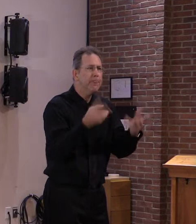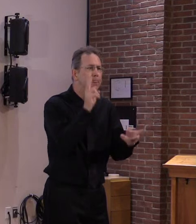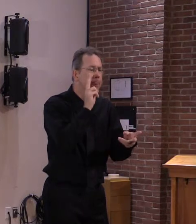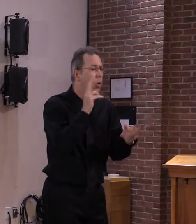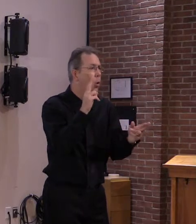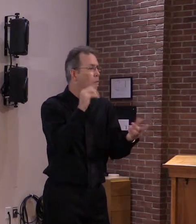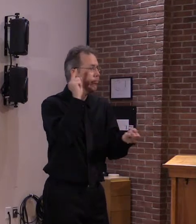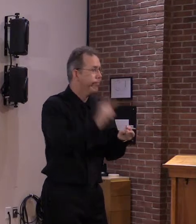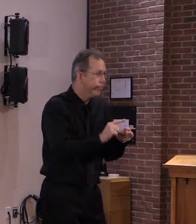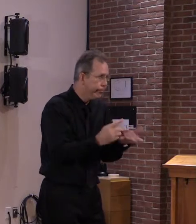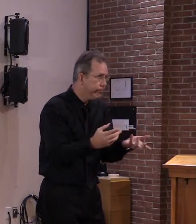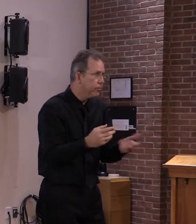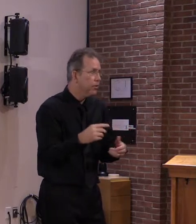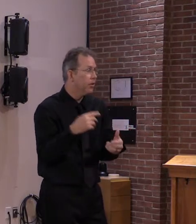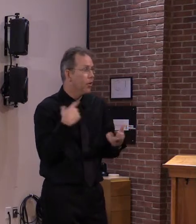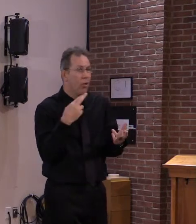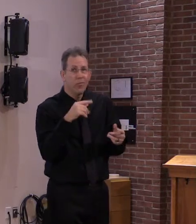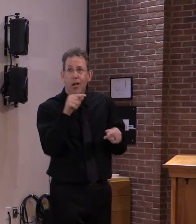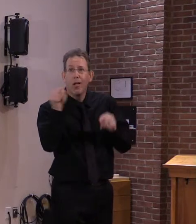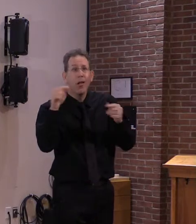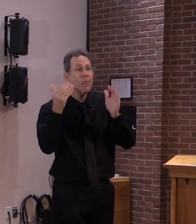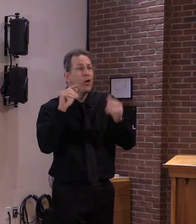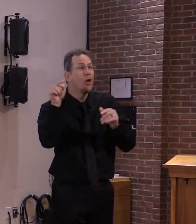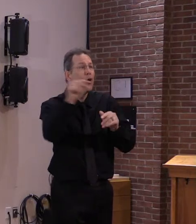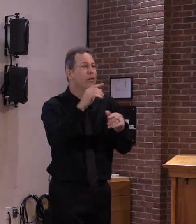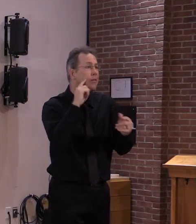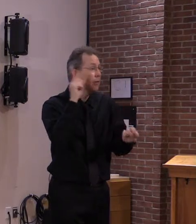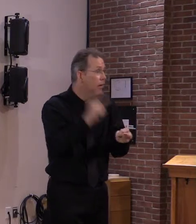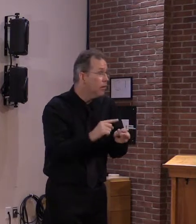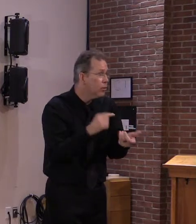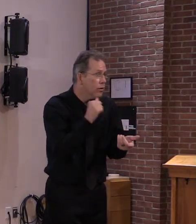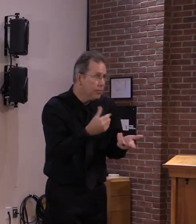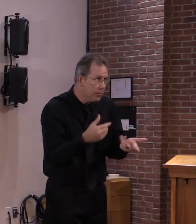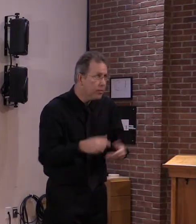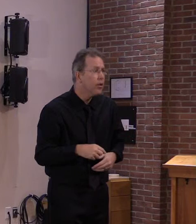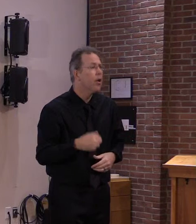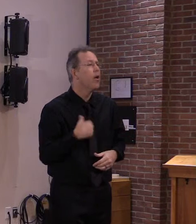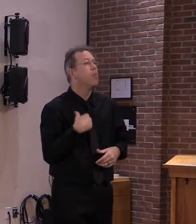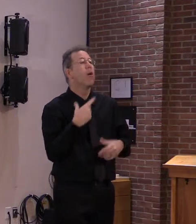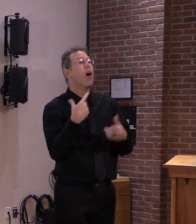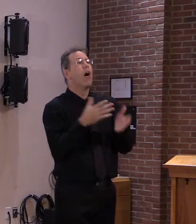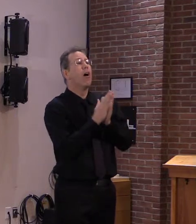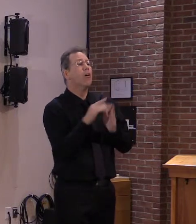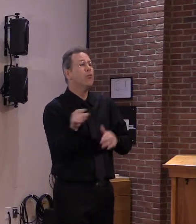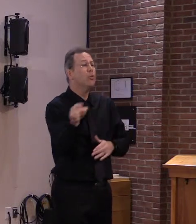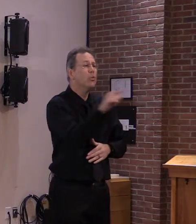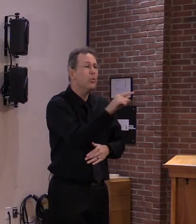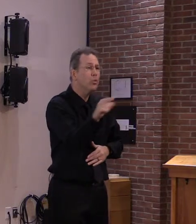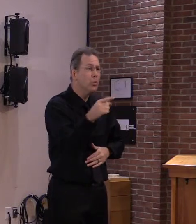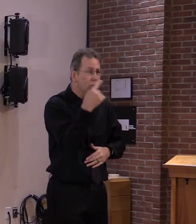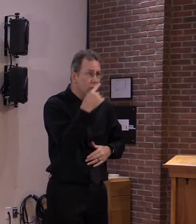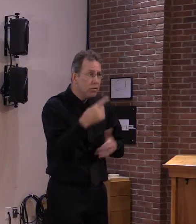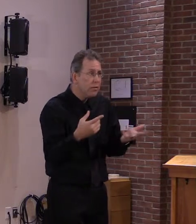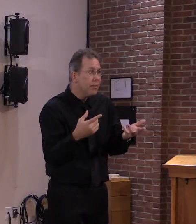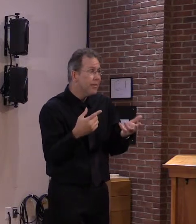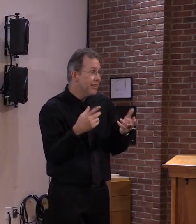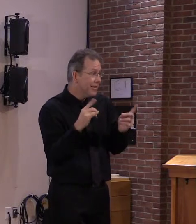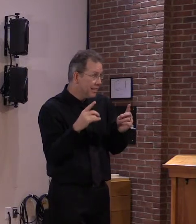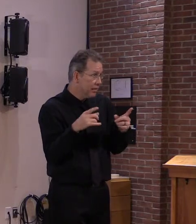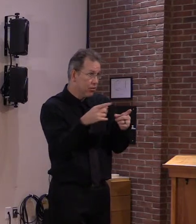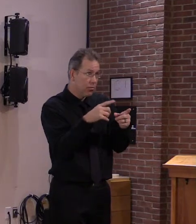December. We'll take the lessons that we learned from the first phase to make improvements in the logistics and also the communication and support to school